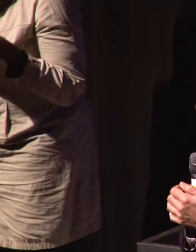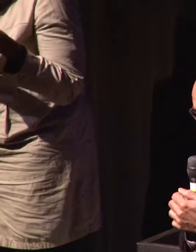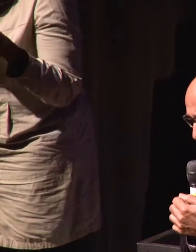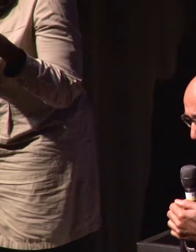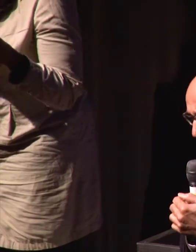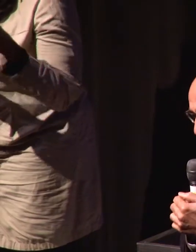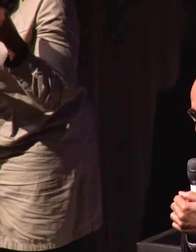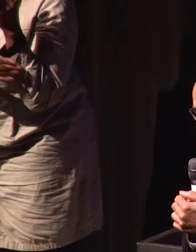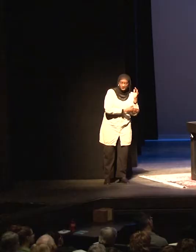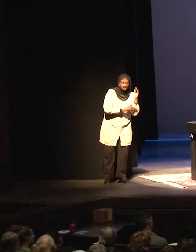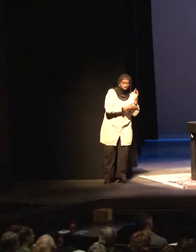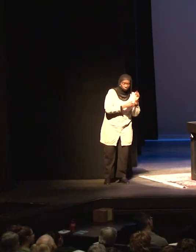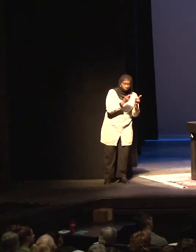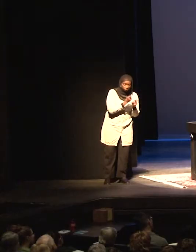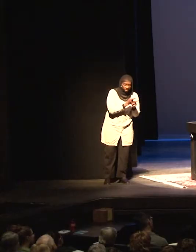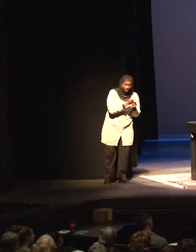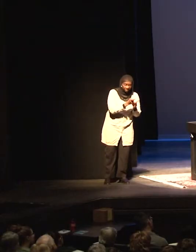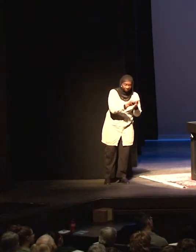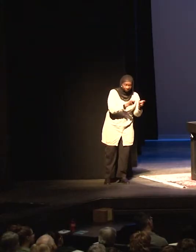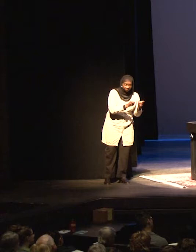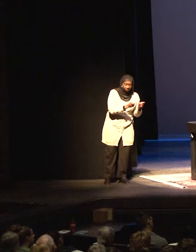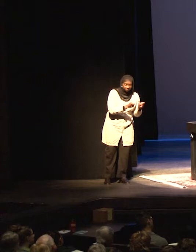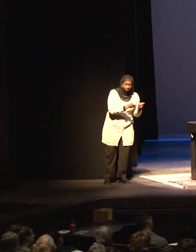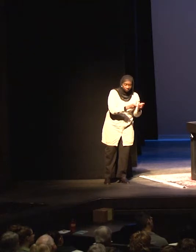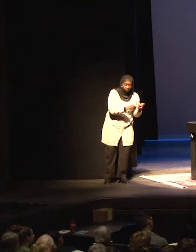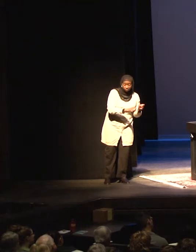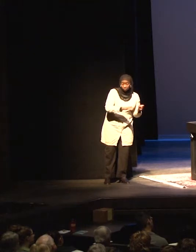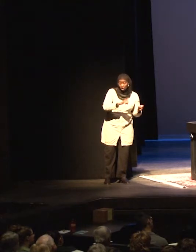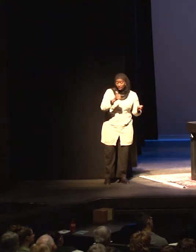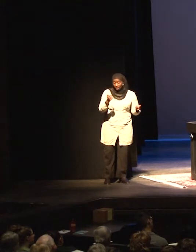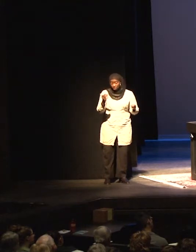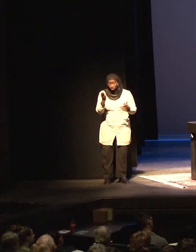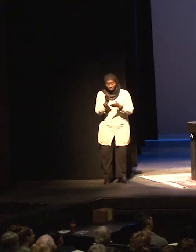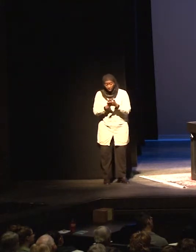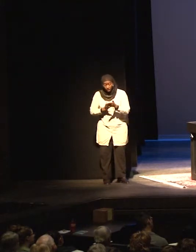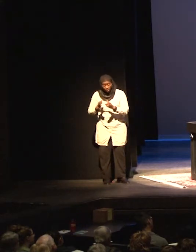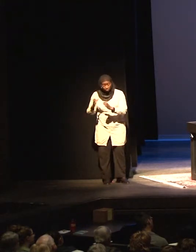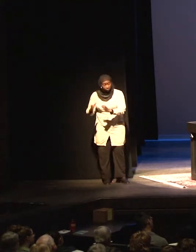totalitarian regimes. On the other hand,